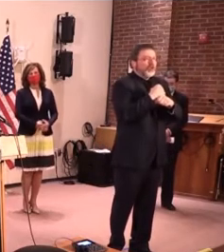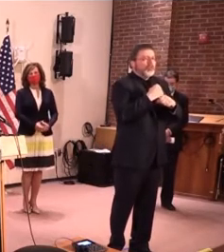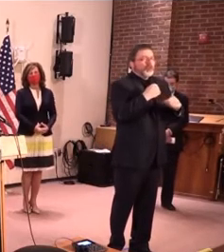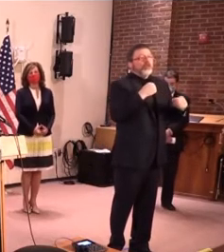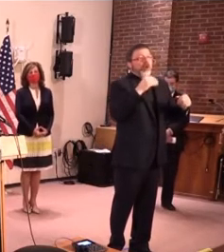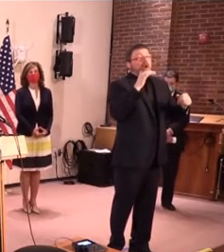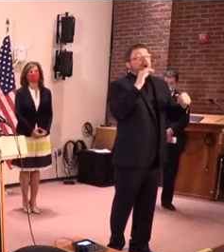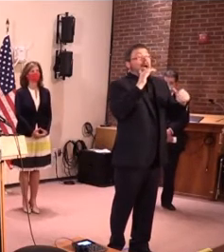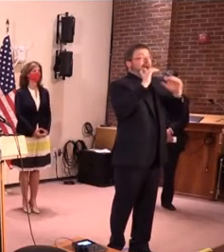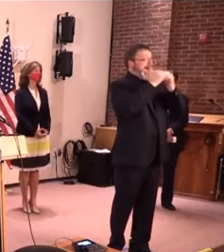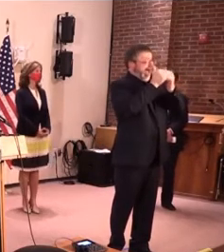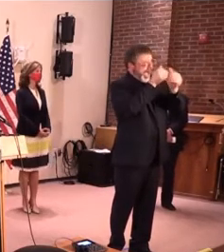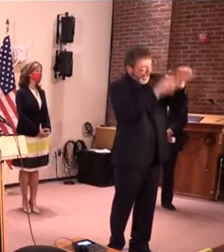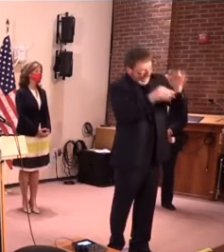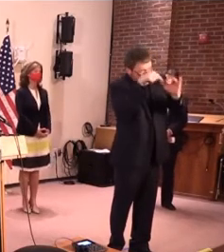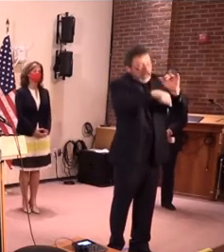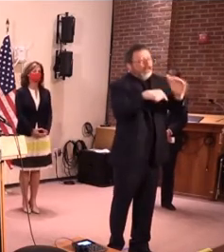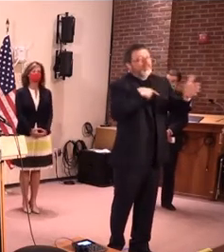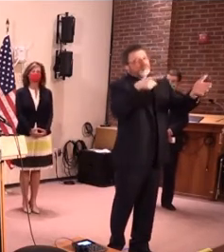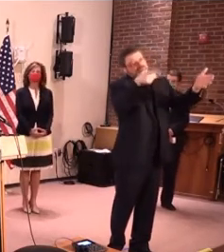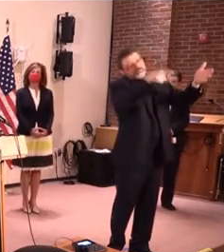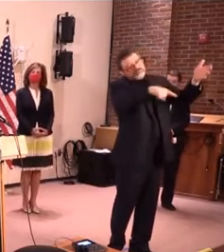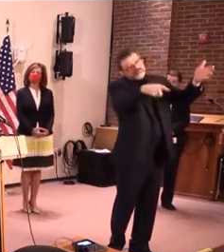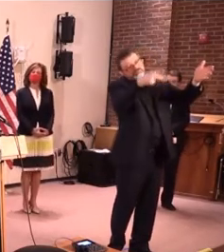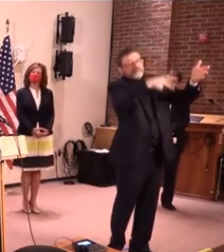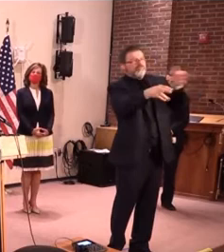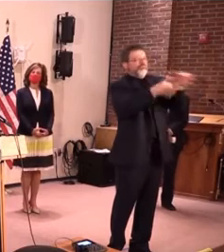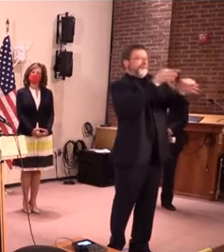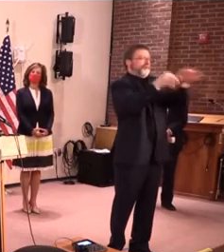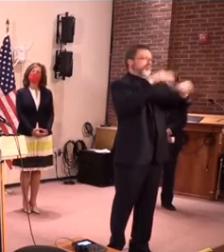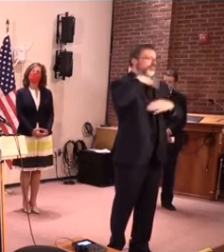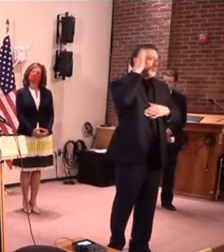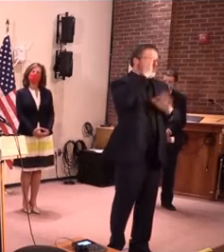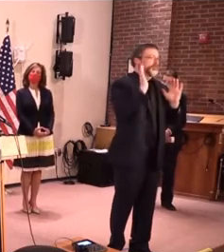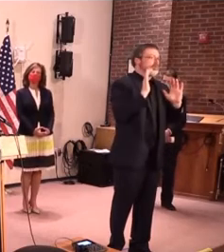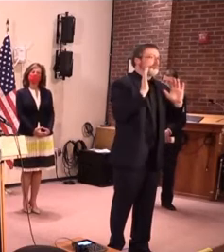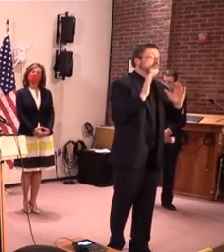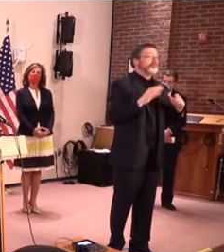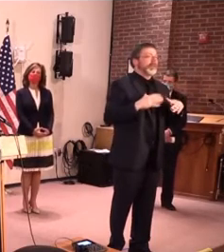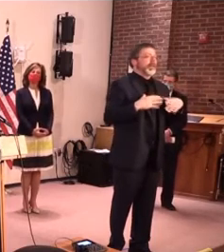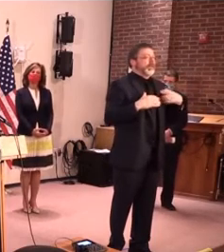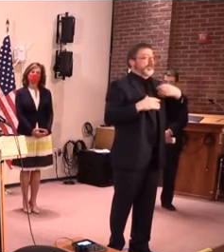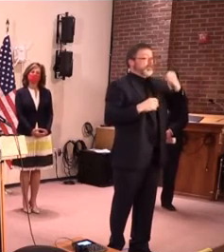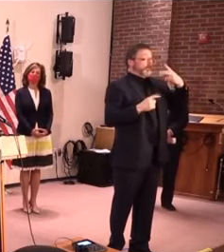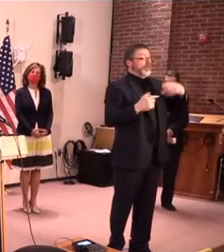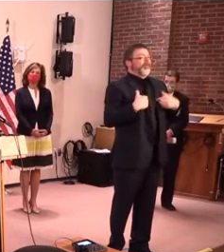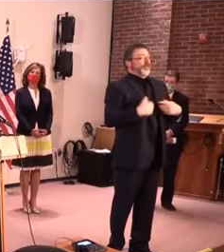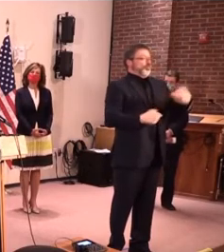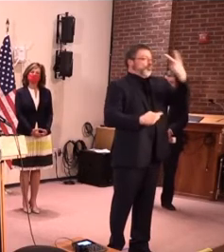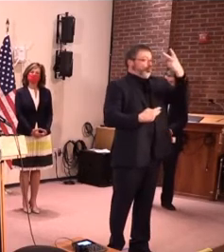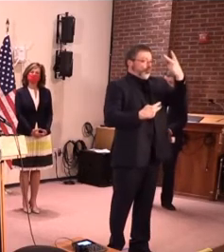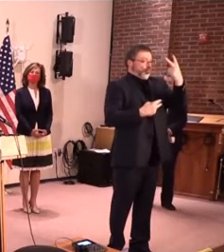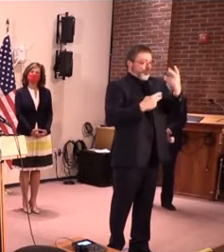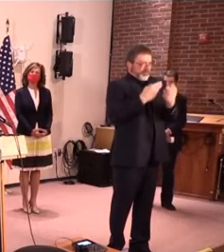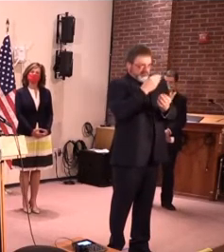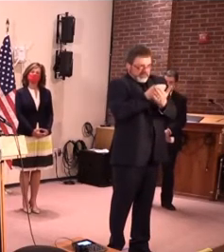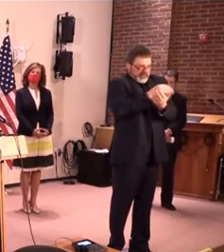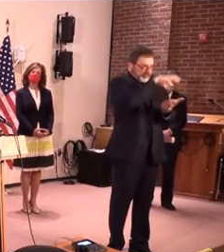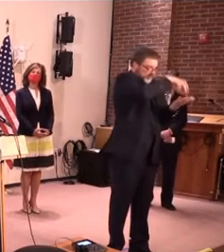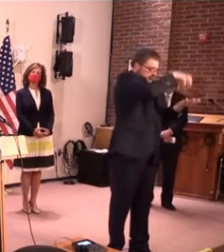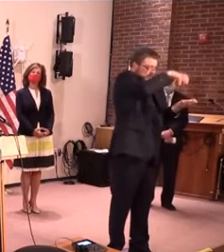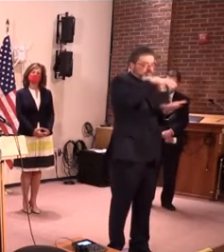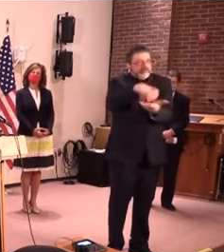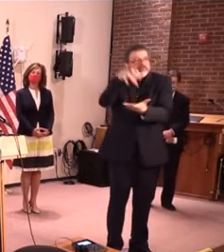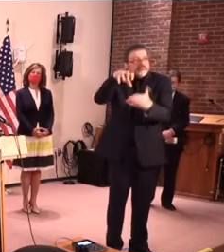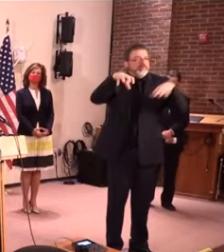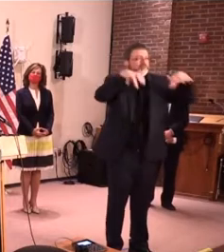I just want to offer that this is, there are two separate packages. This is an initial package, but we're working on a much larger package